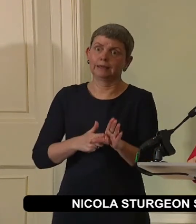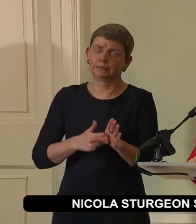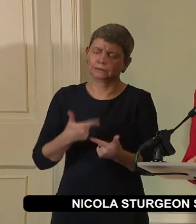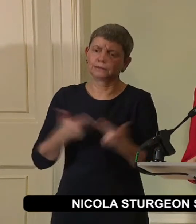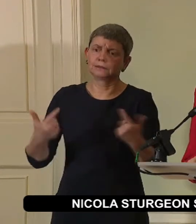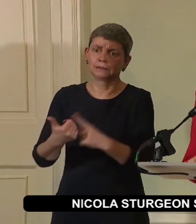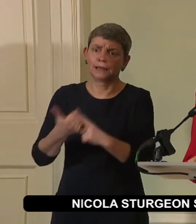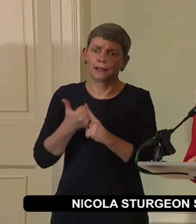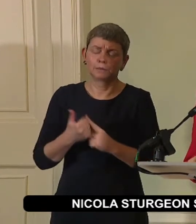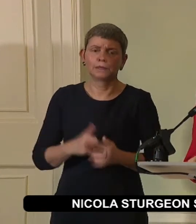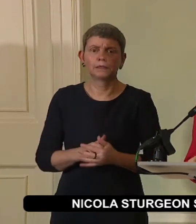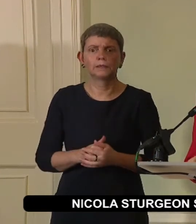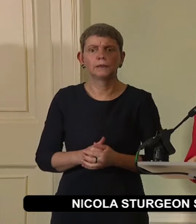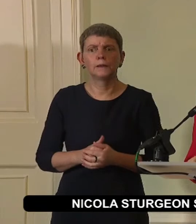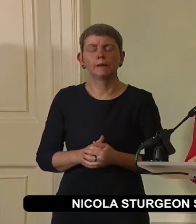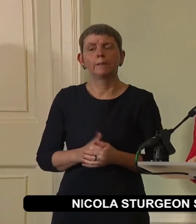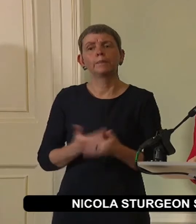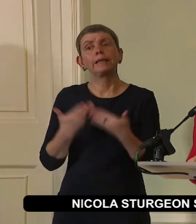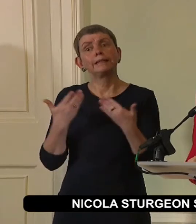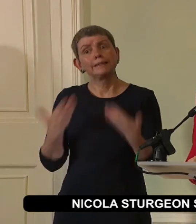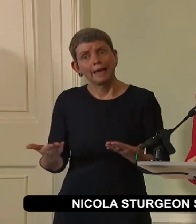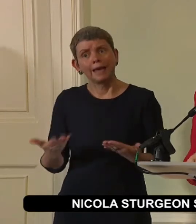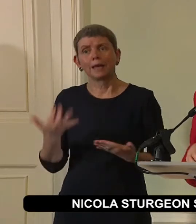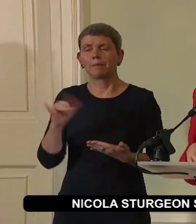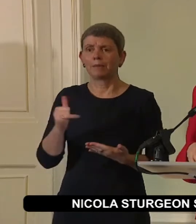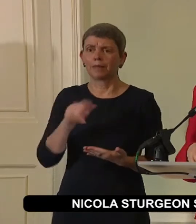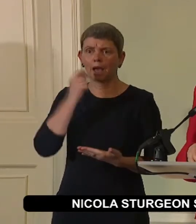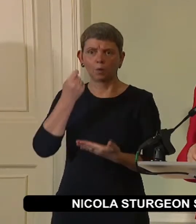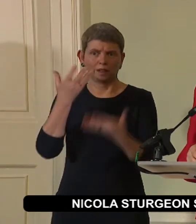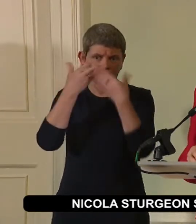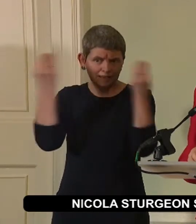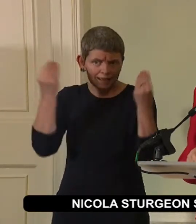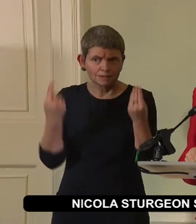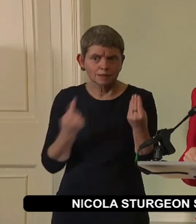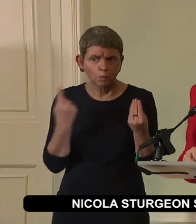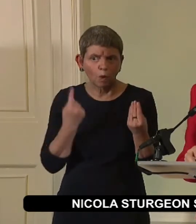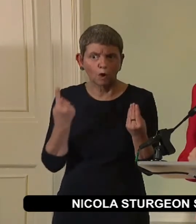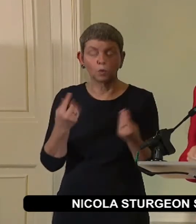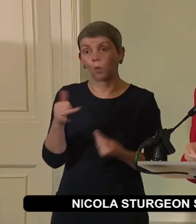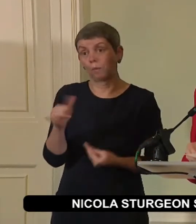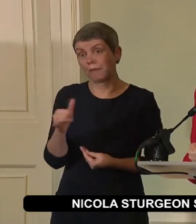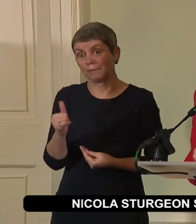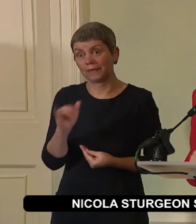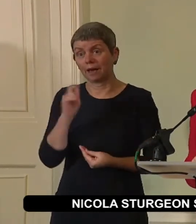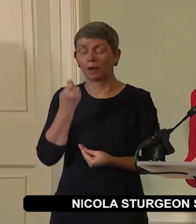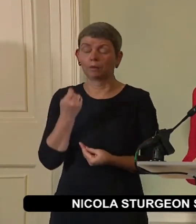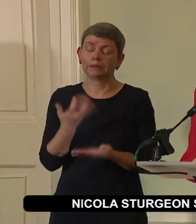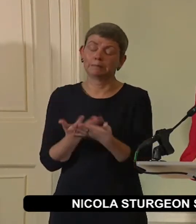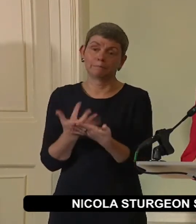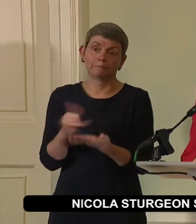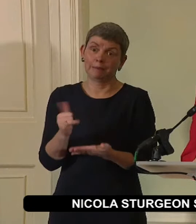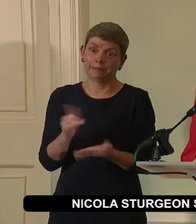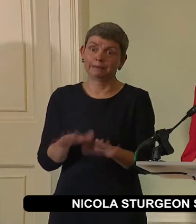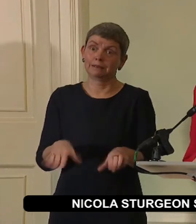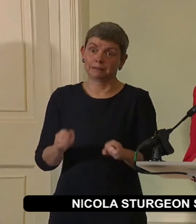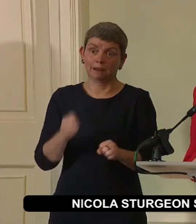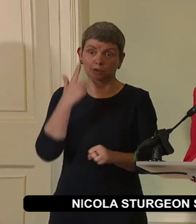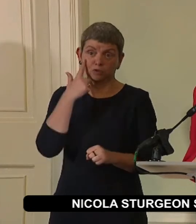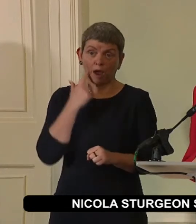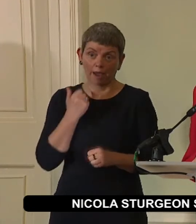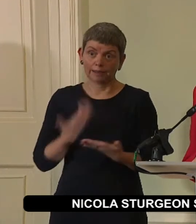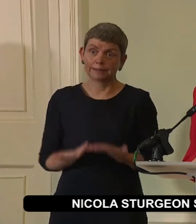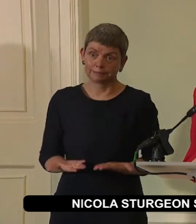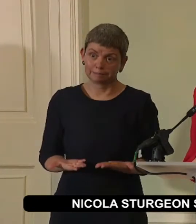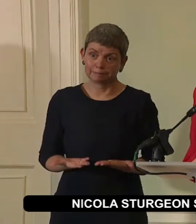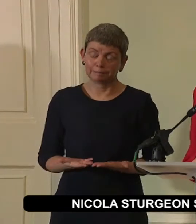today. I might inadvertently forget someone, or perhaps more likely start to cry. But